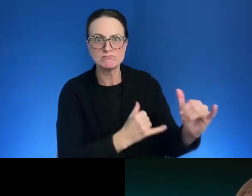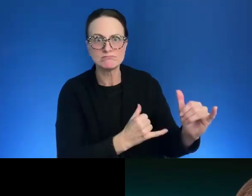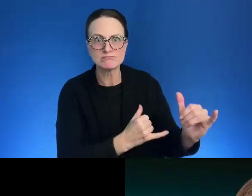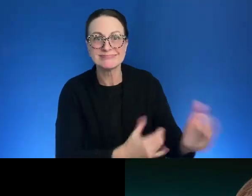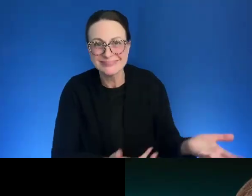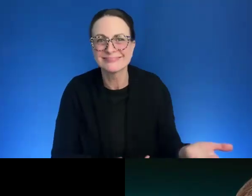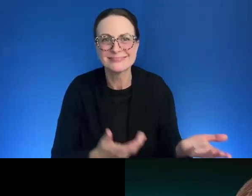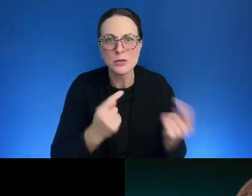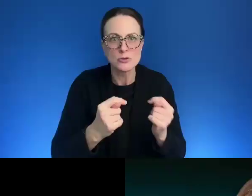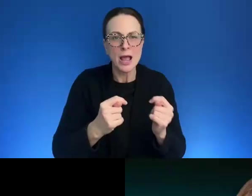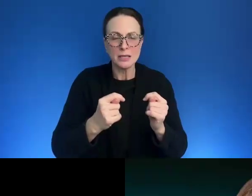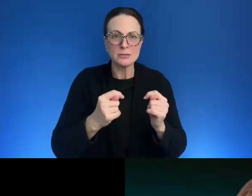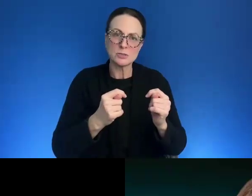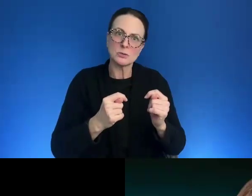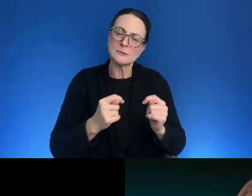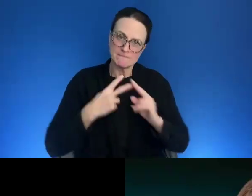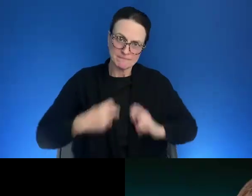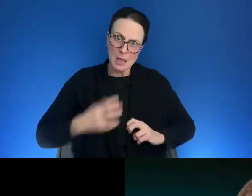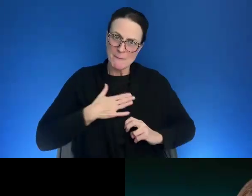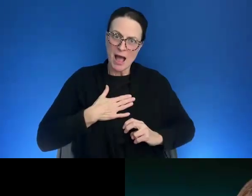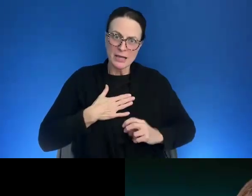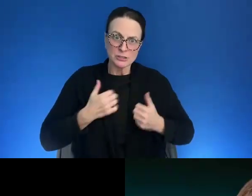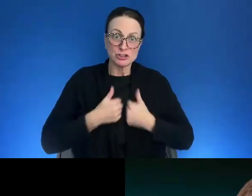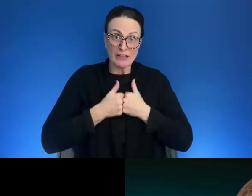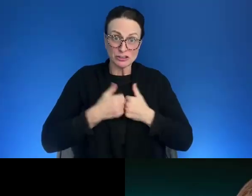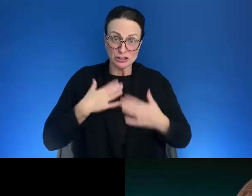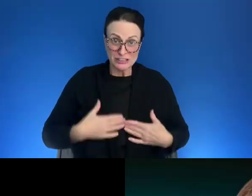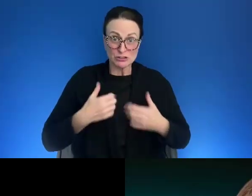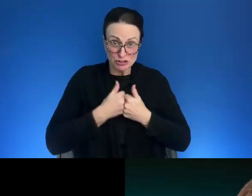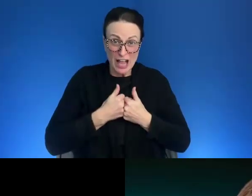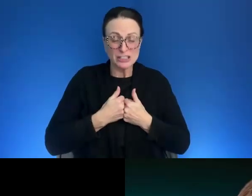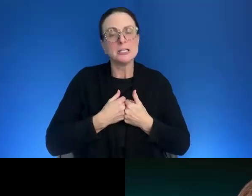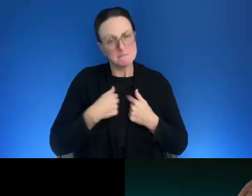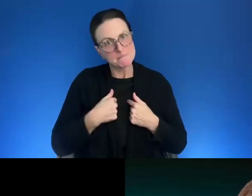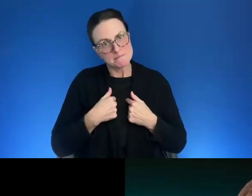I try to look at my physical challenges as a way for me to